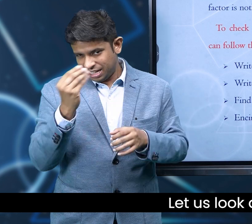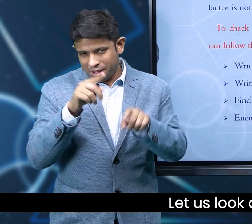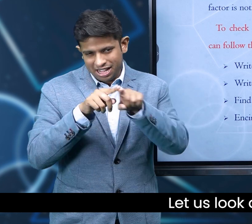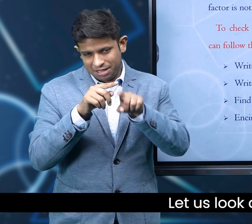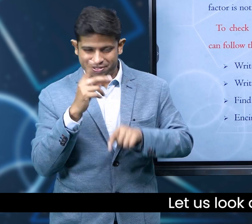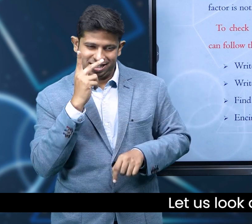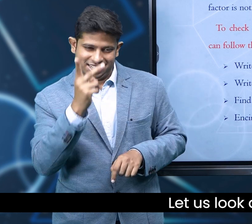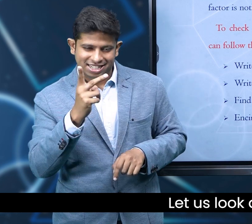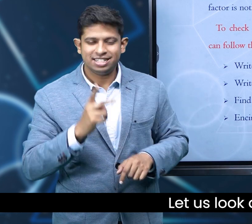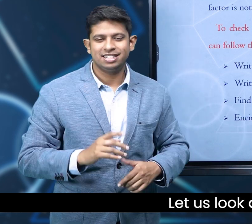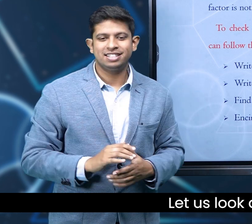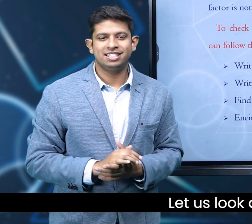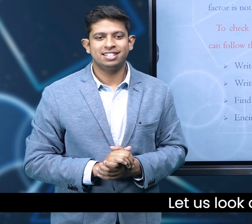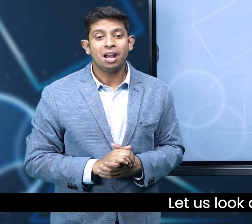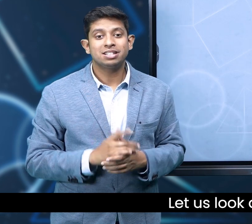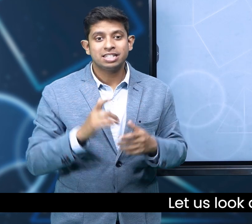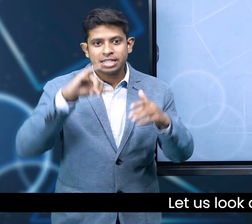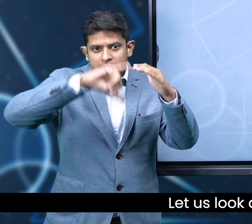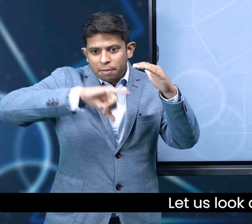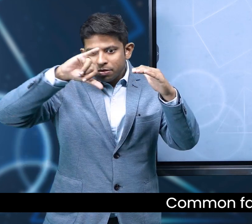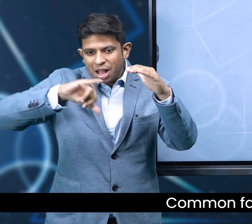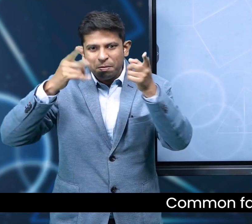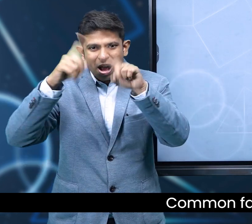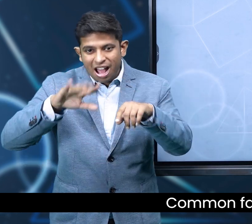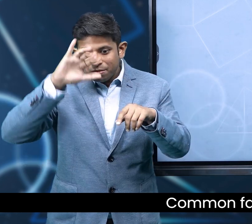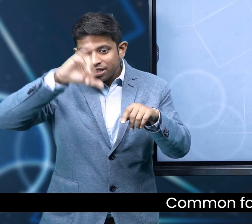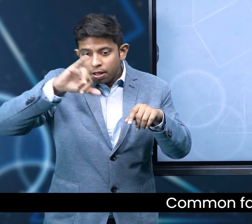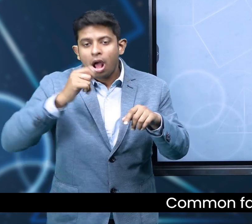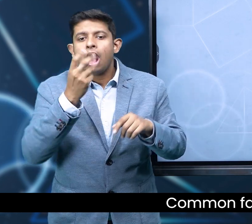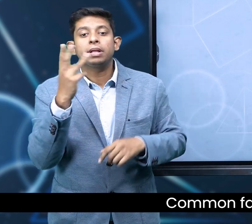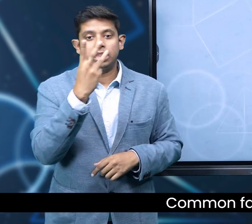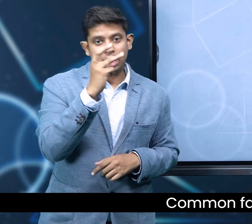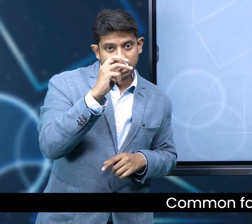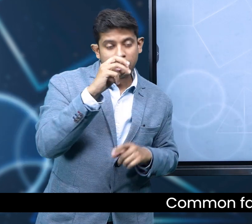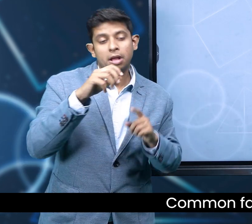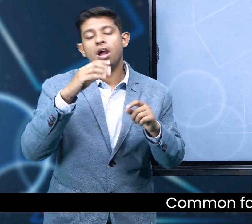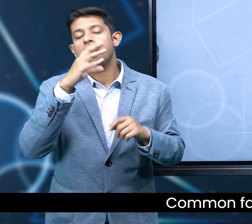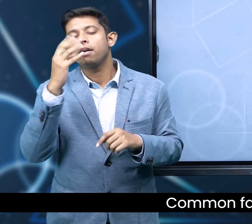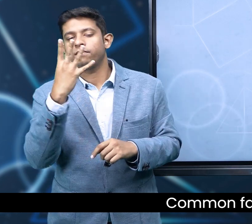Let us look at some examples. Common factors of 30 and 42.